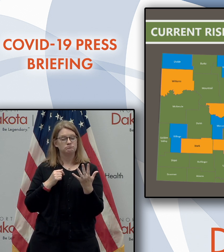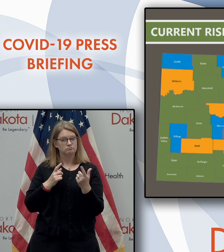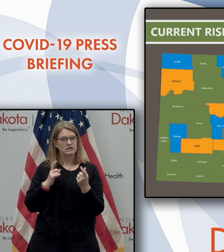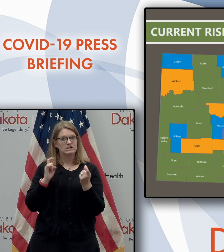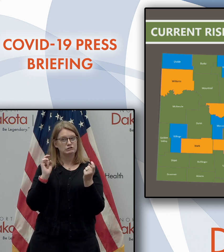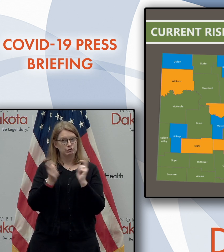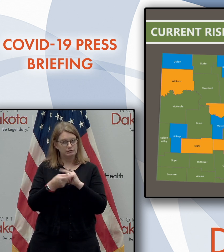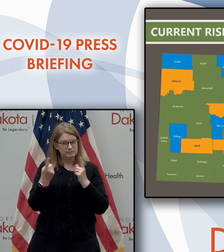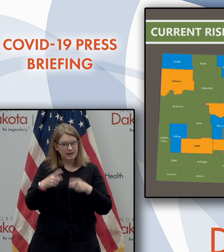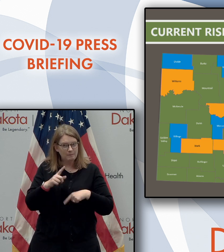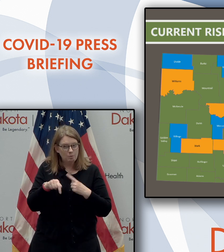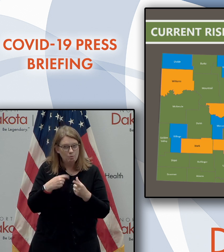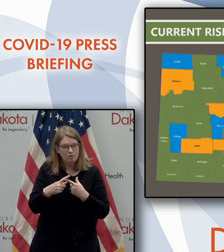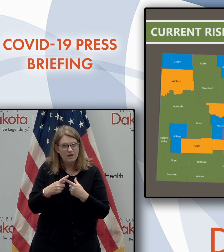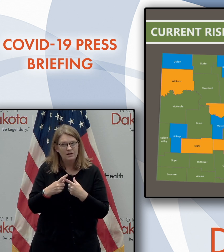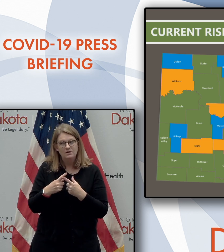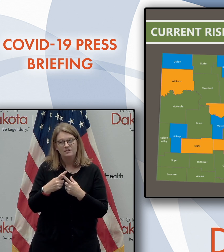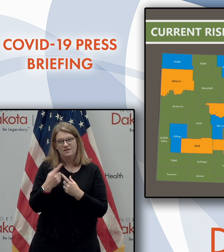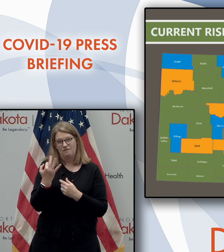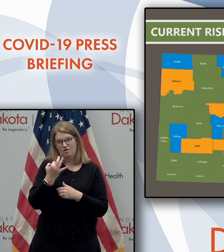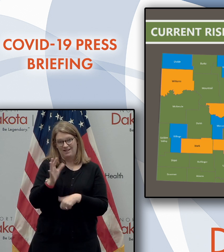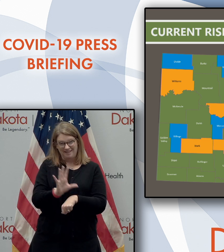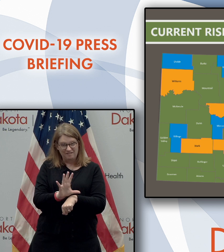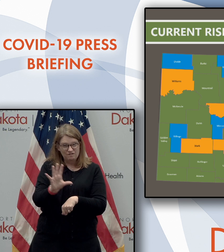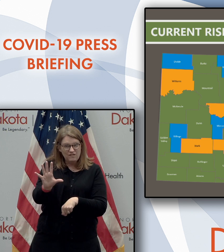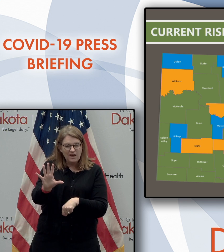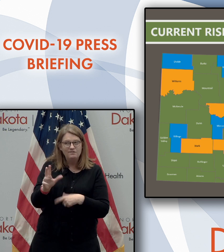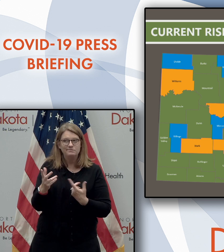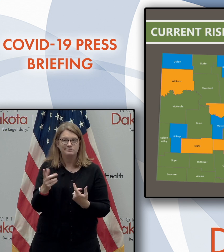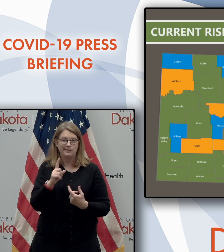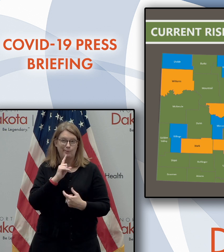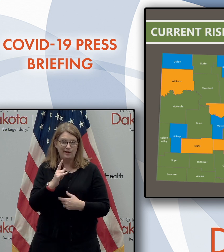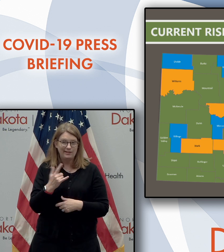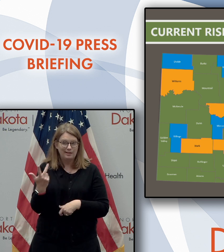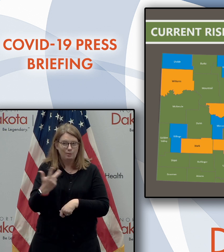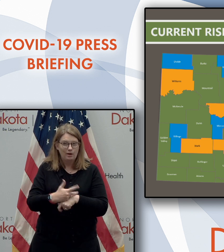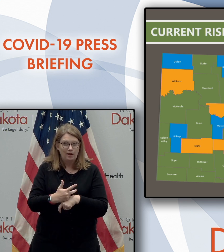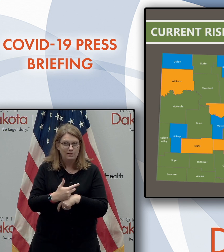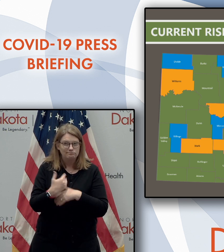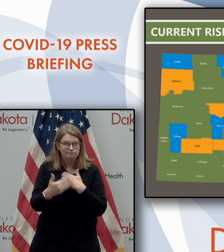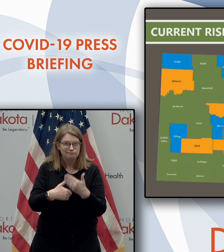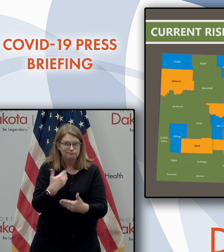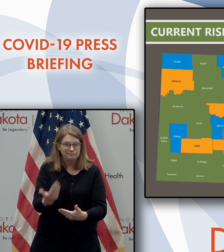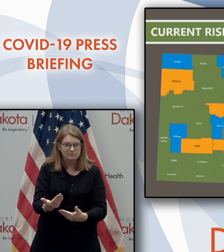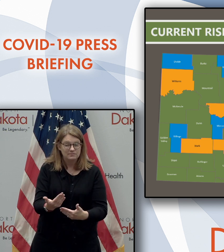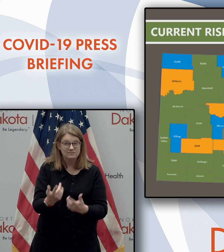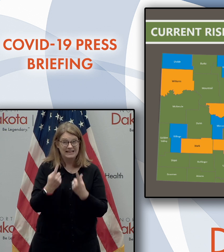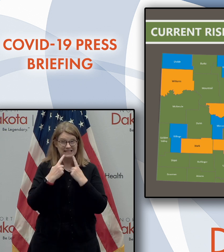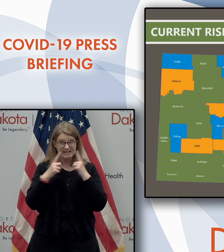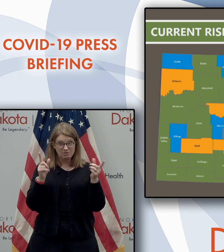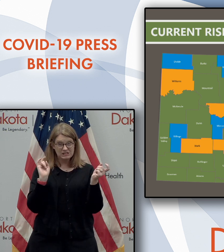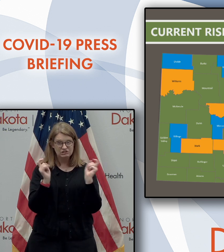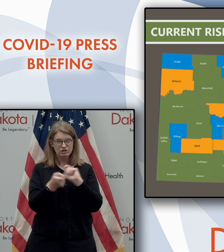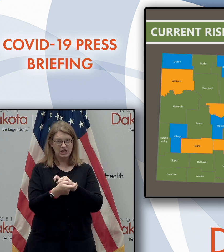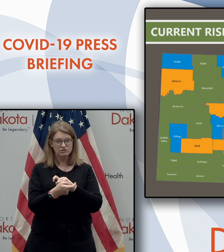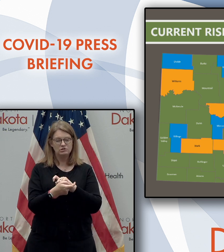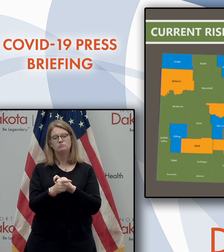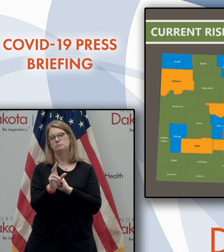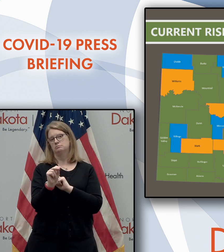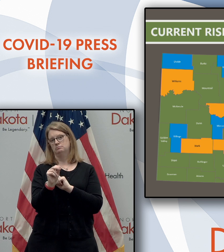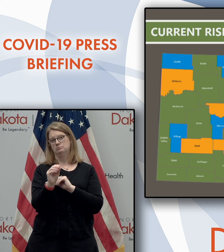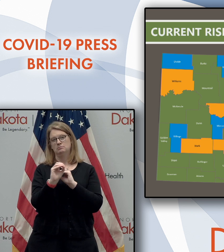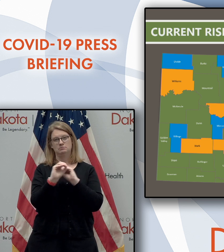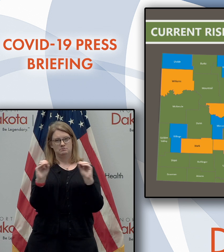place at 5 p.m. on Friday. Really only 3 days have passed since then. We're not going to be announcing any changes to those risk